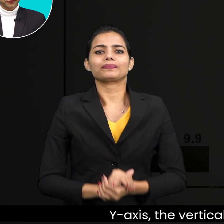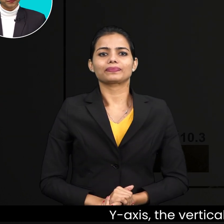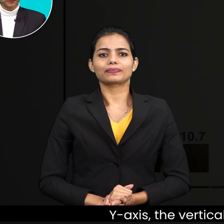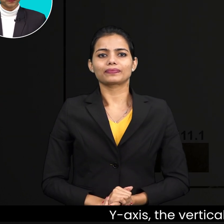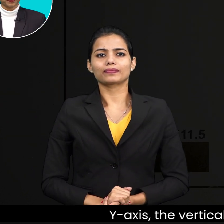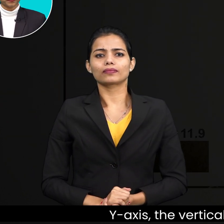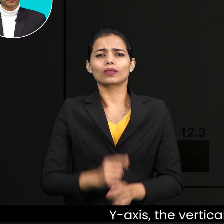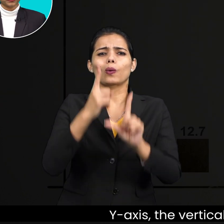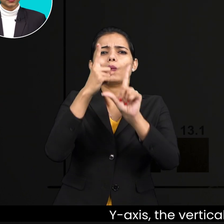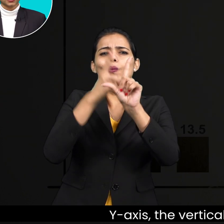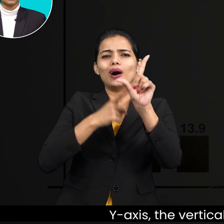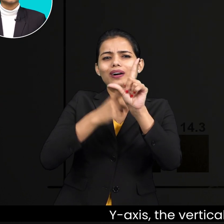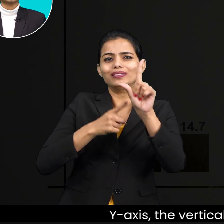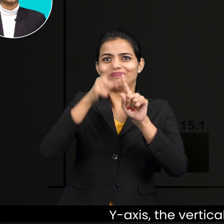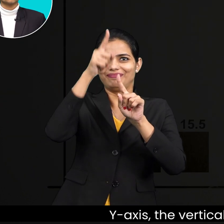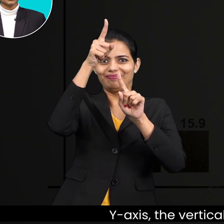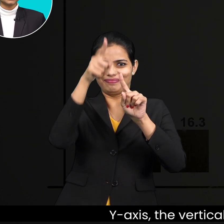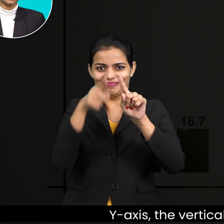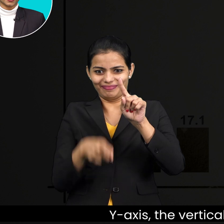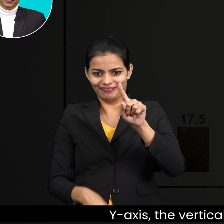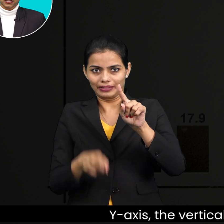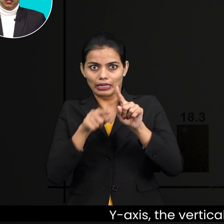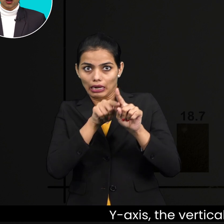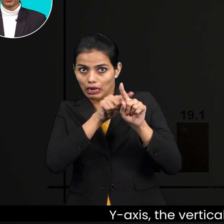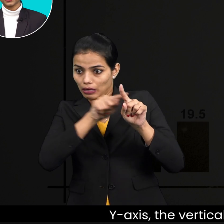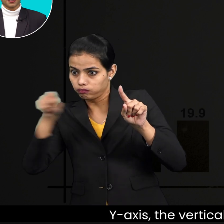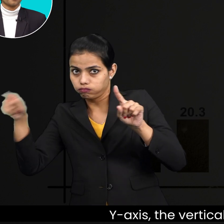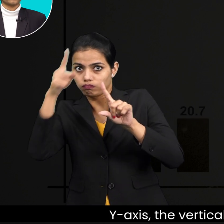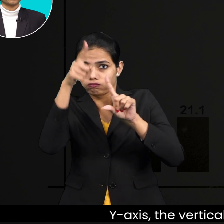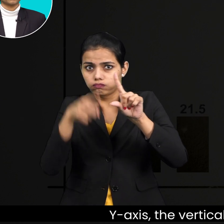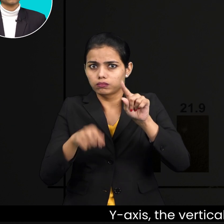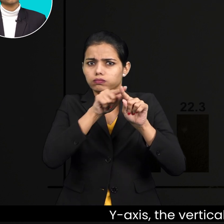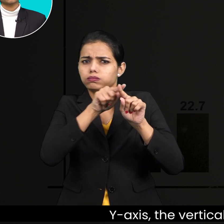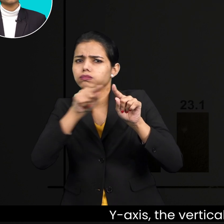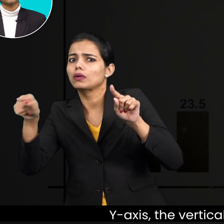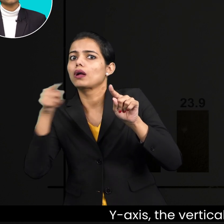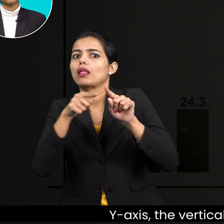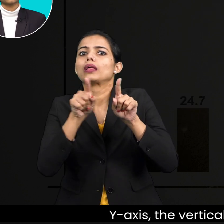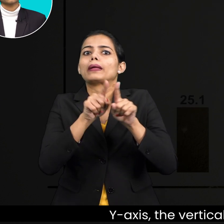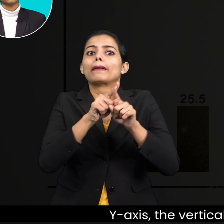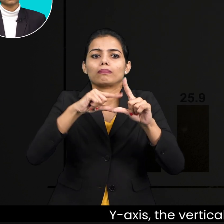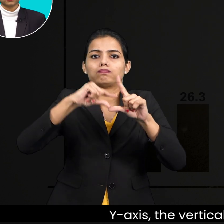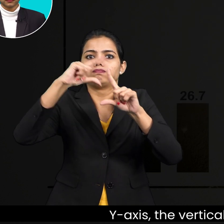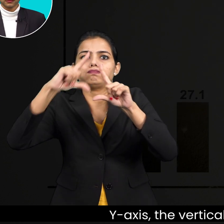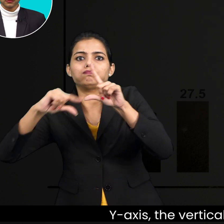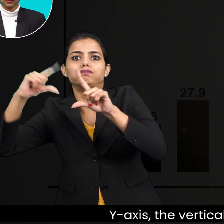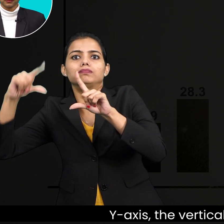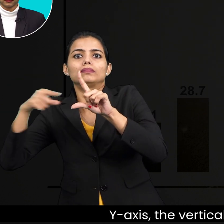Y-axis, the vertical axis on the graph.